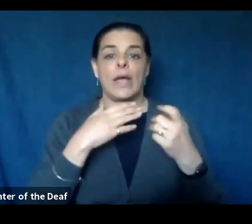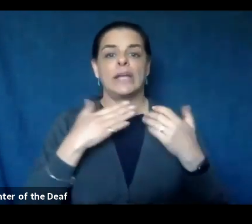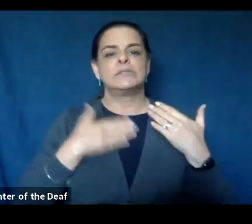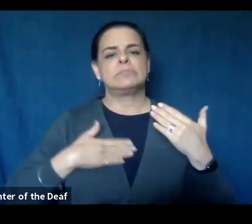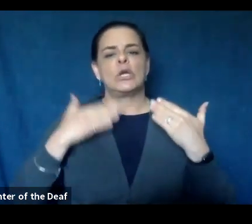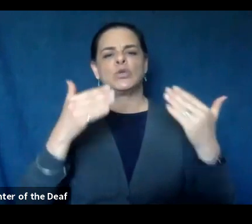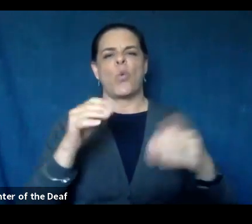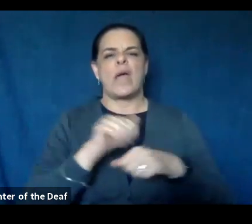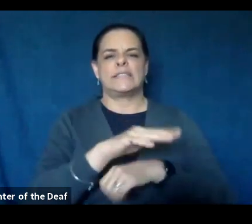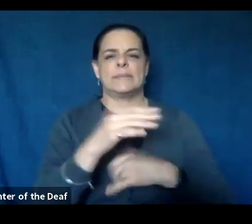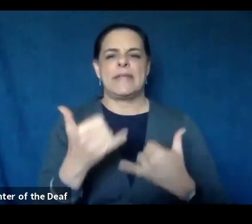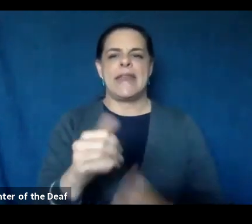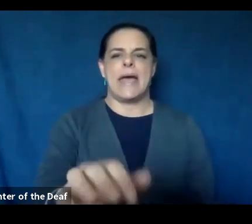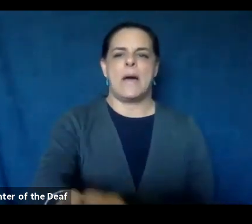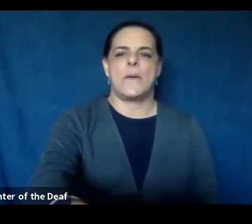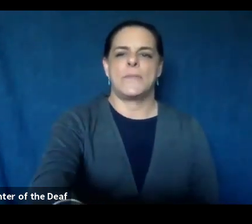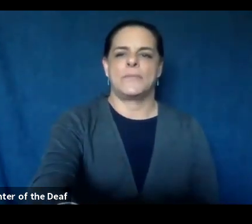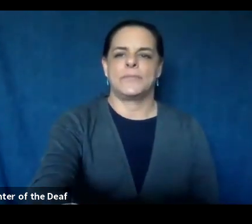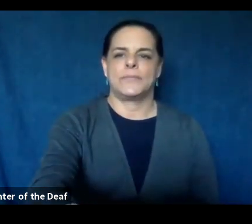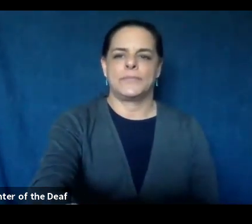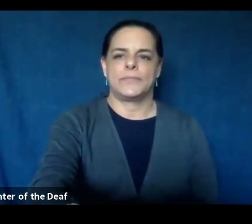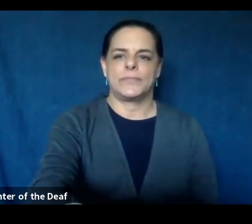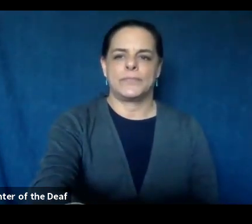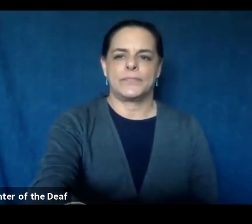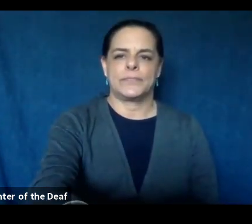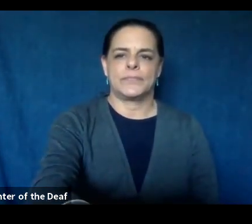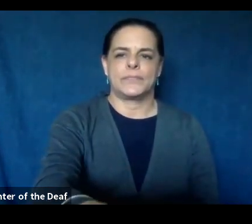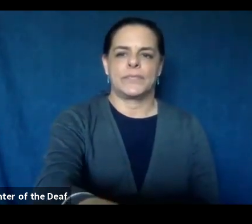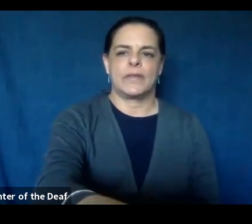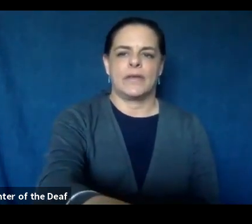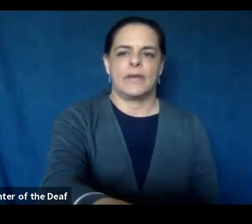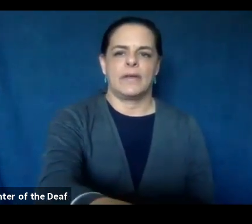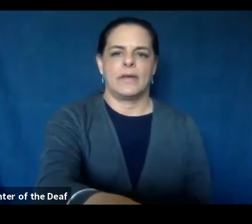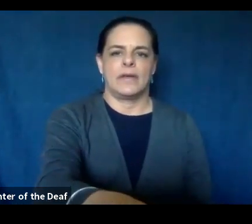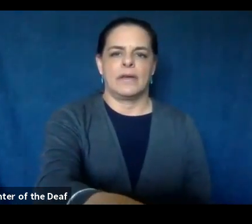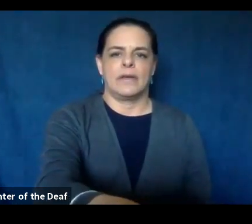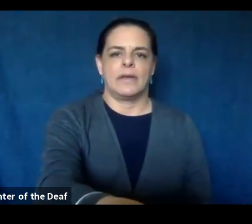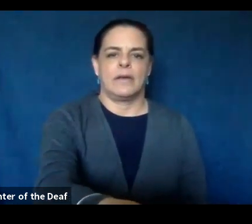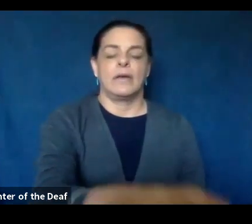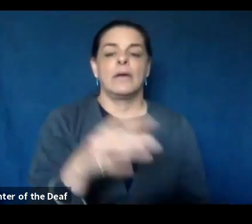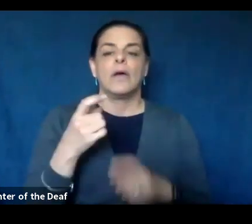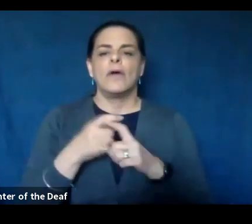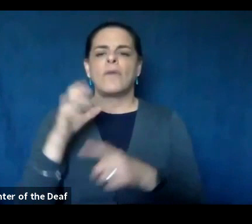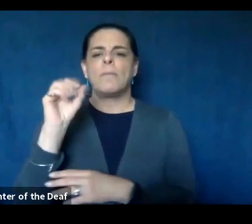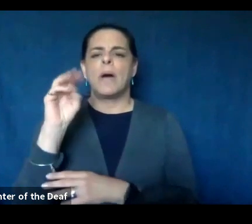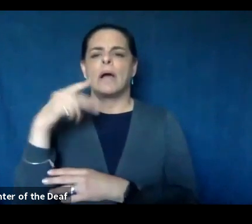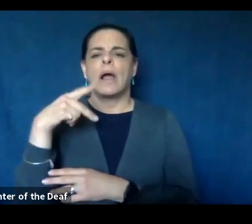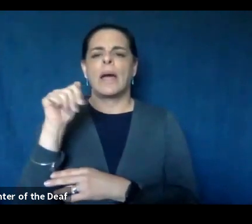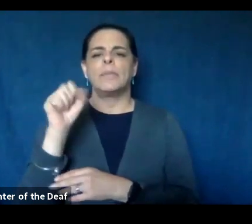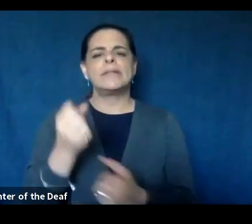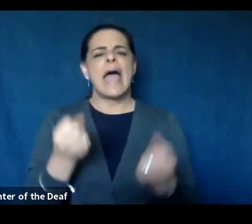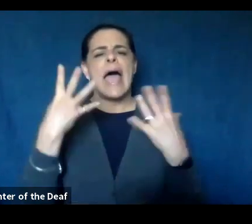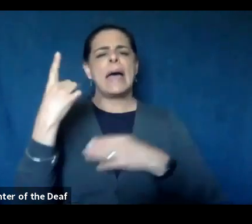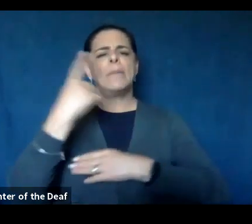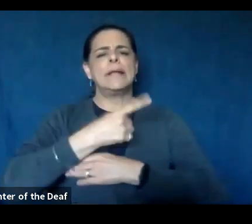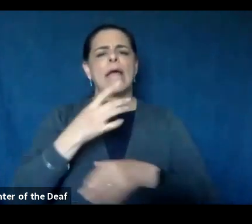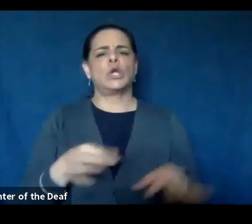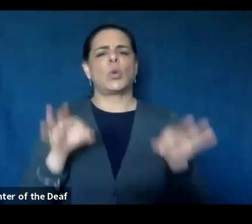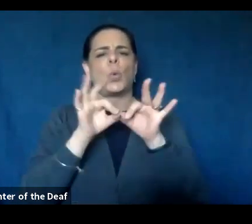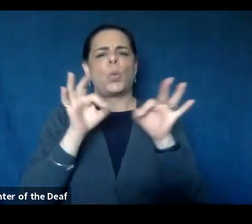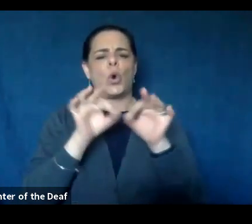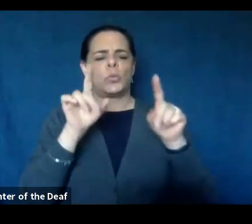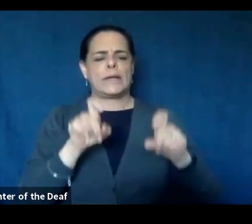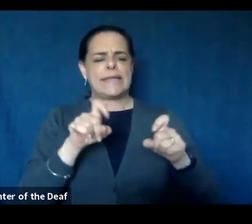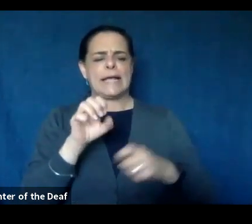submit them now. All right, from the Compass, how many days worth of testing supplies are on hand? And do you expect to